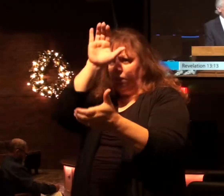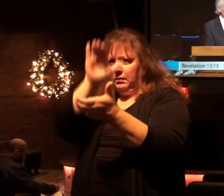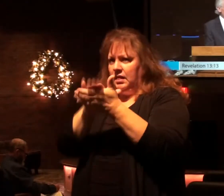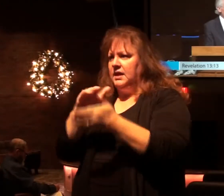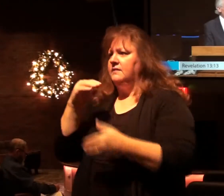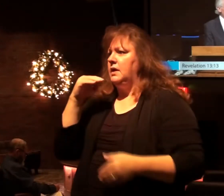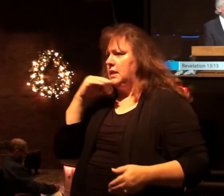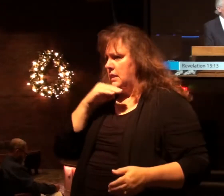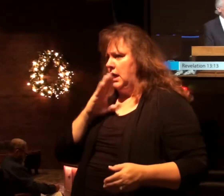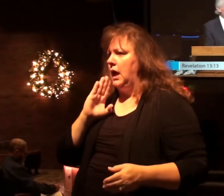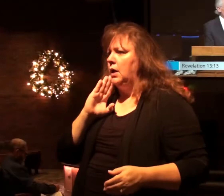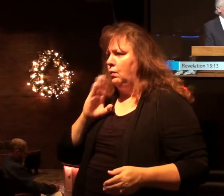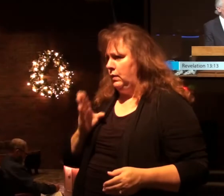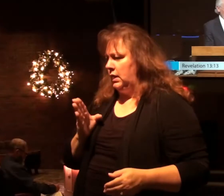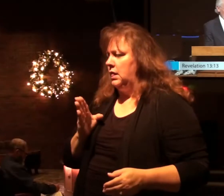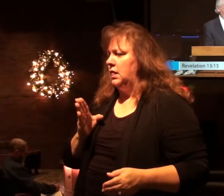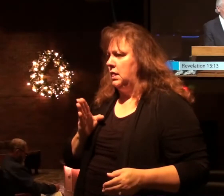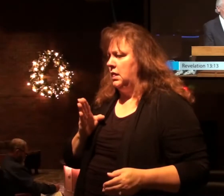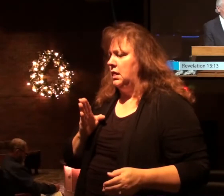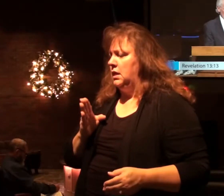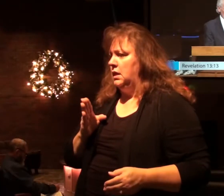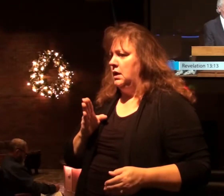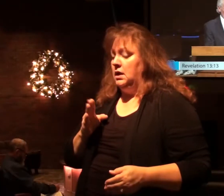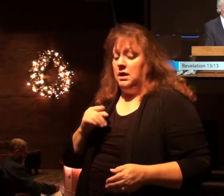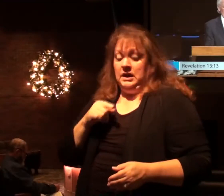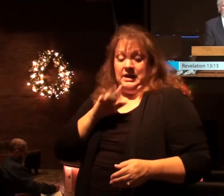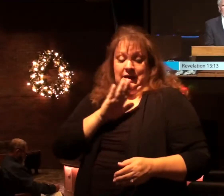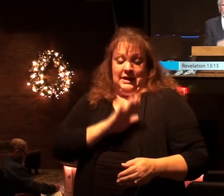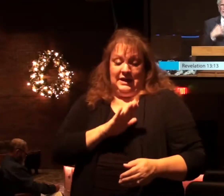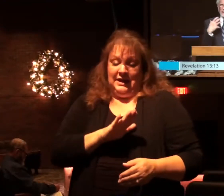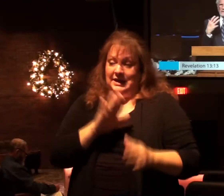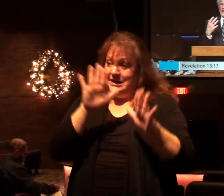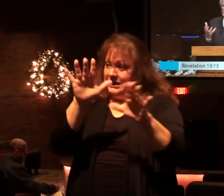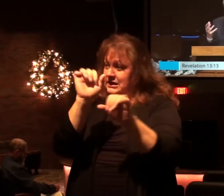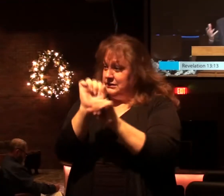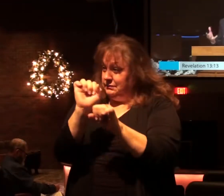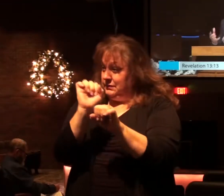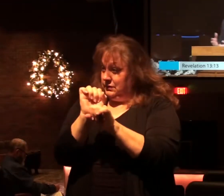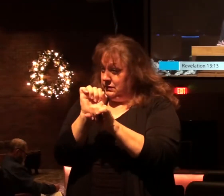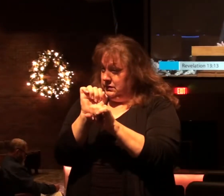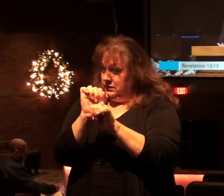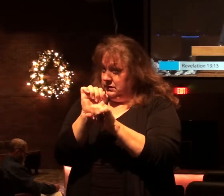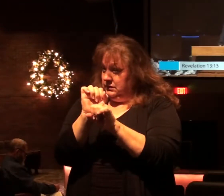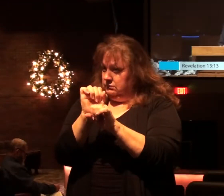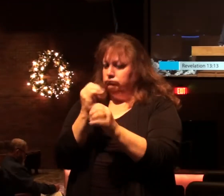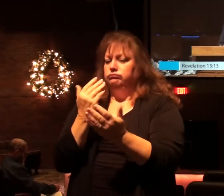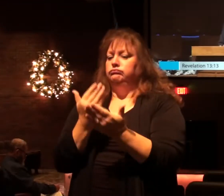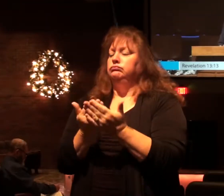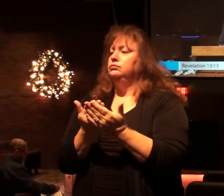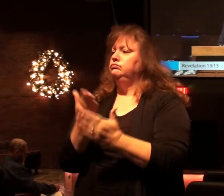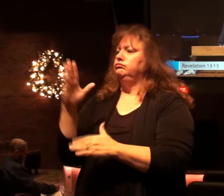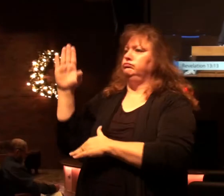lie. And these miracles will be attesting miracles